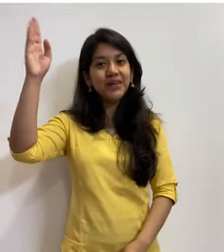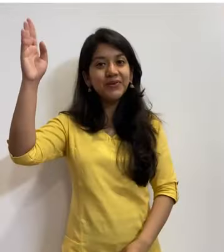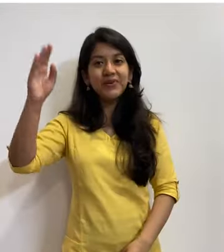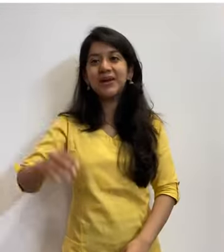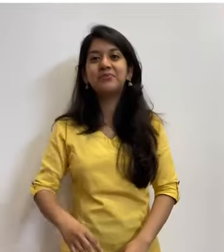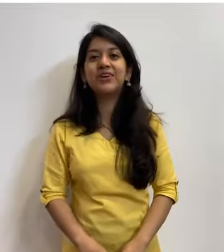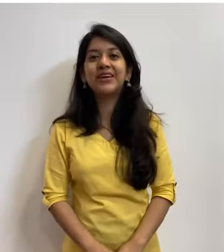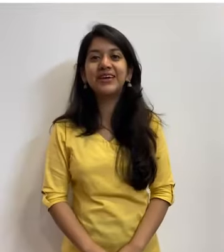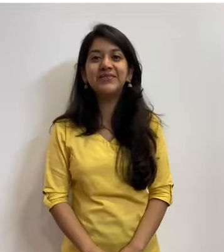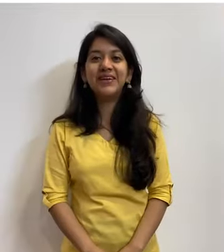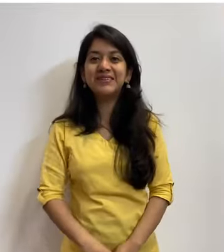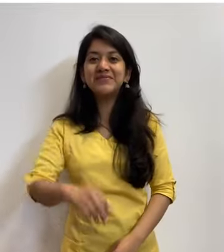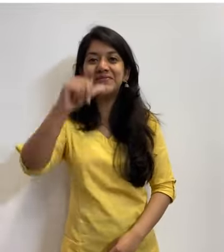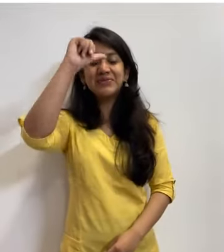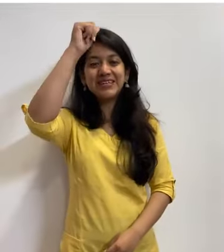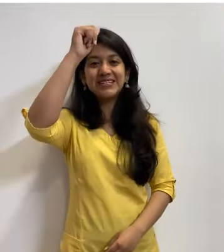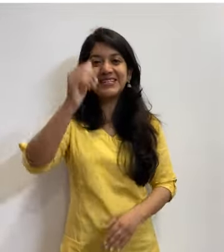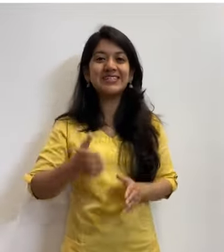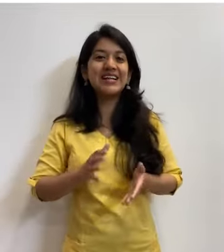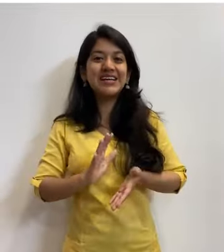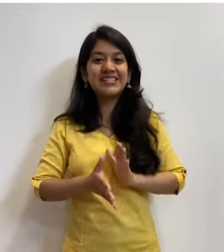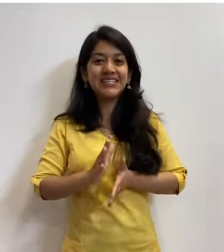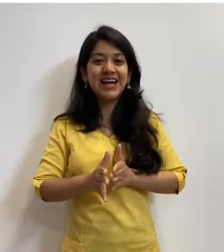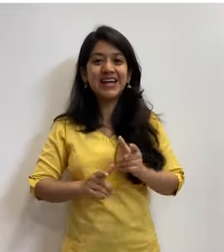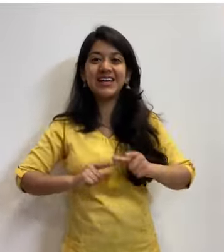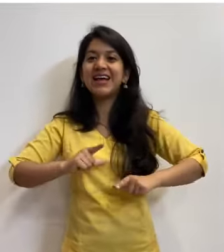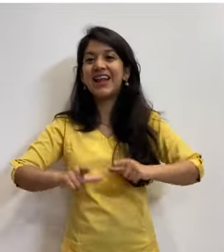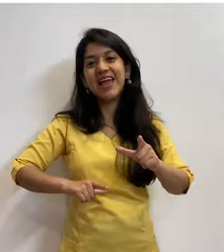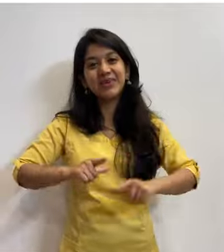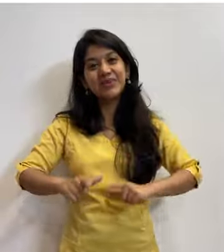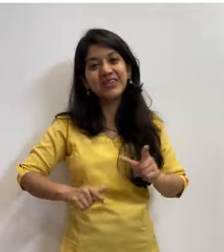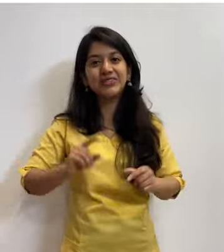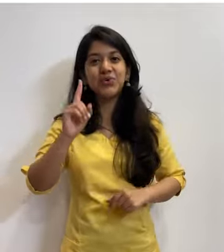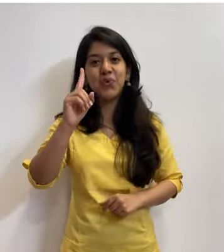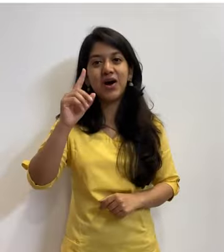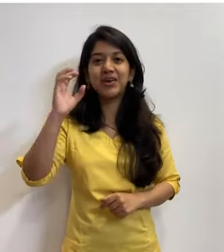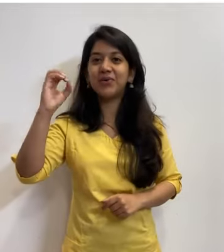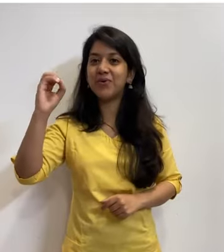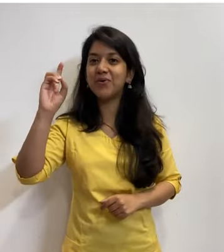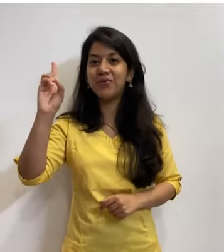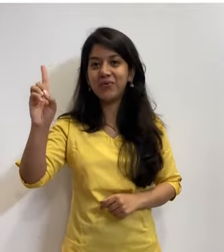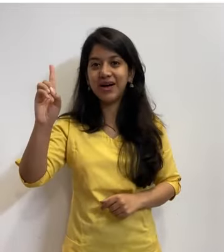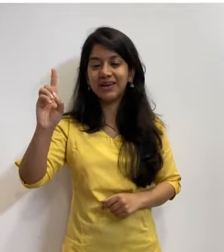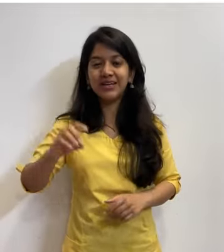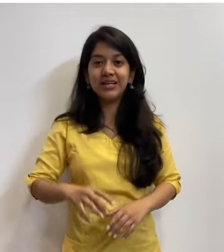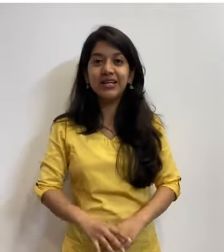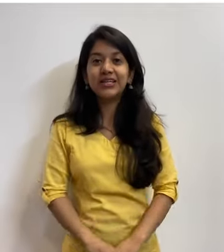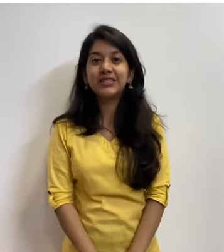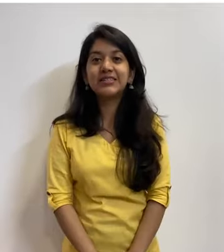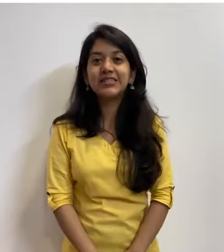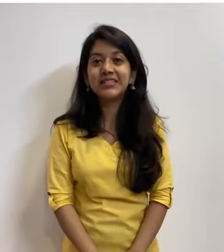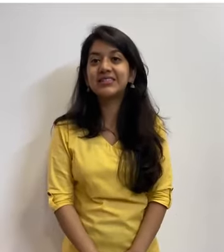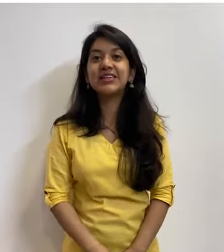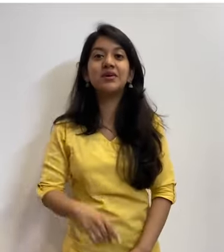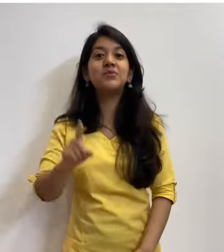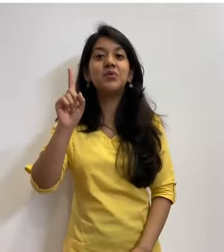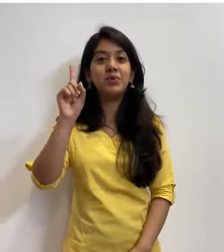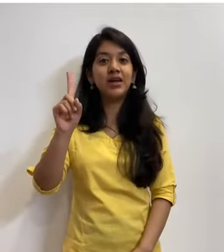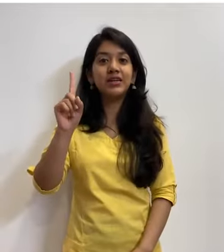Hello, I'm Pragya. Welcome to Indian Sign Language 101. This is lesson number 1